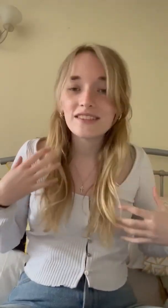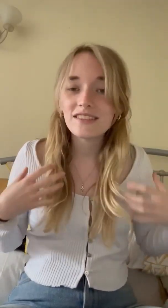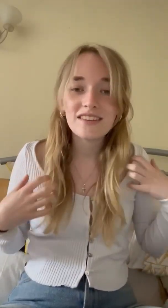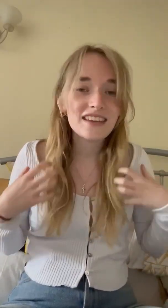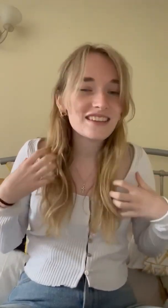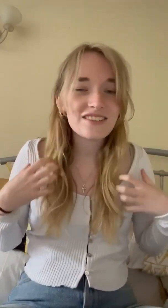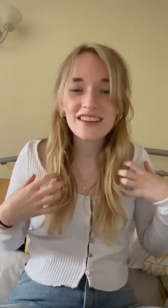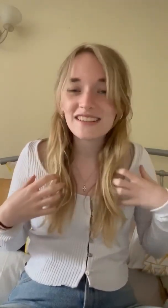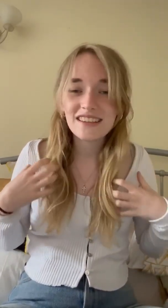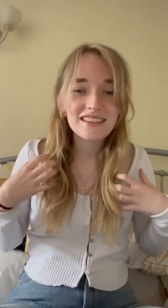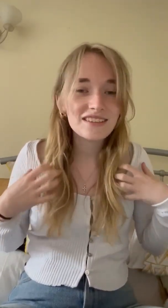so interested.